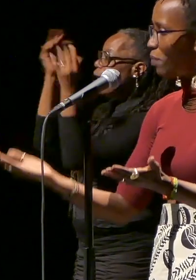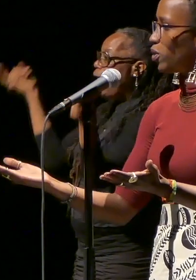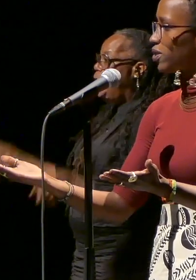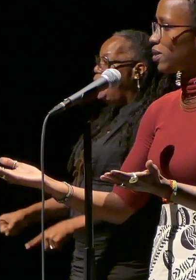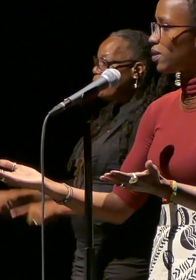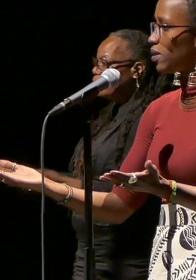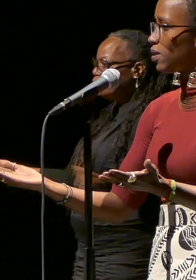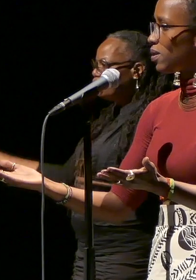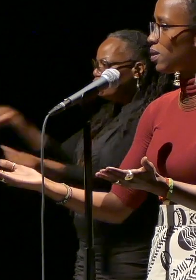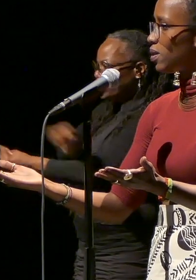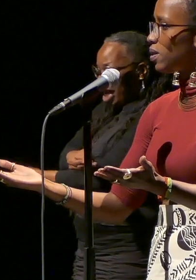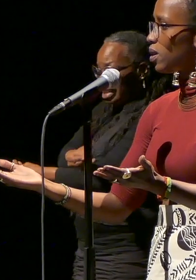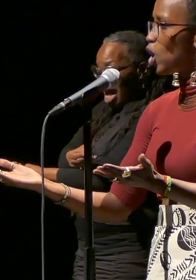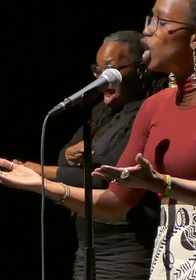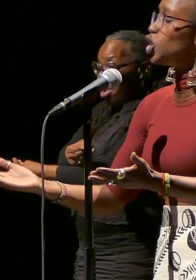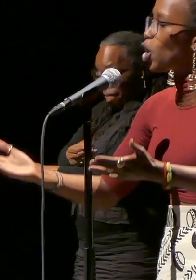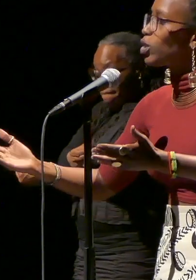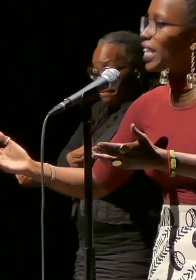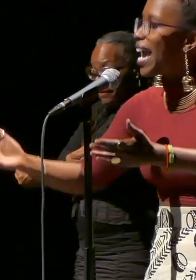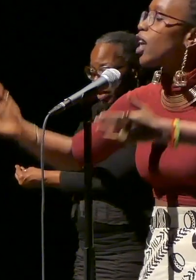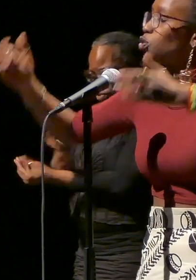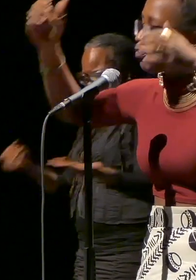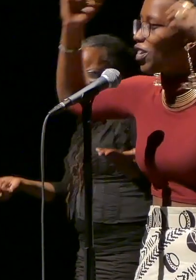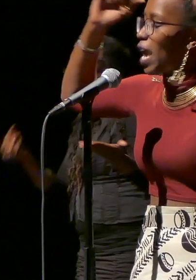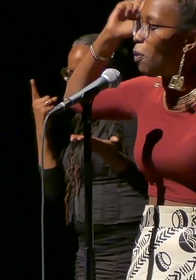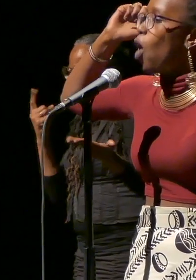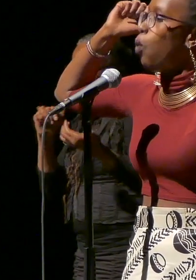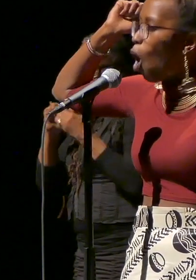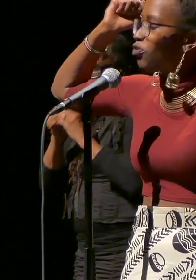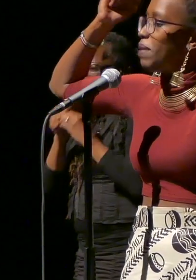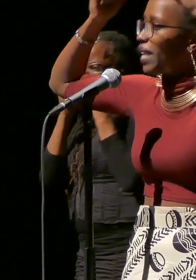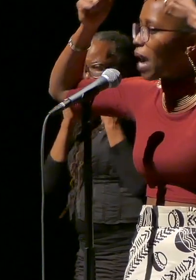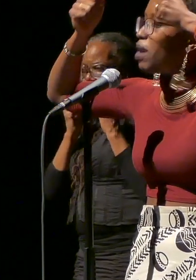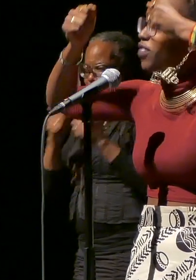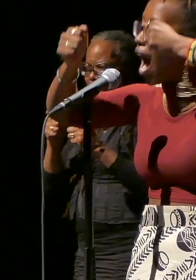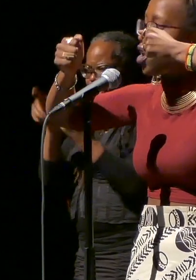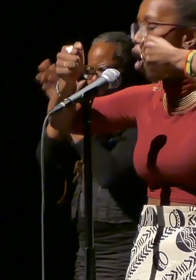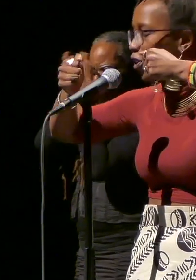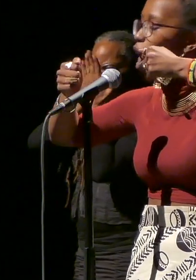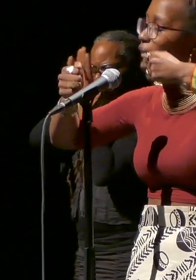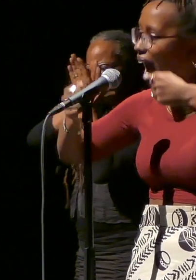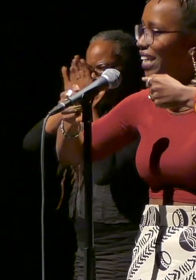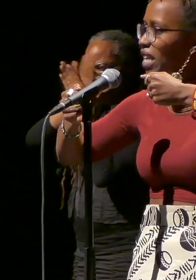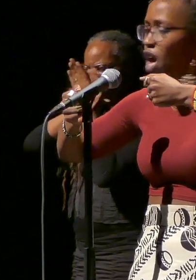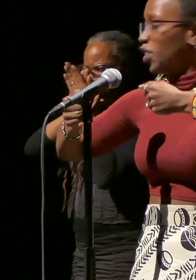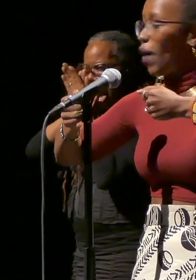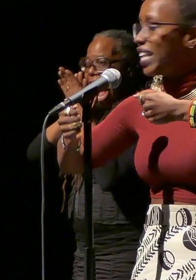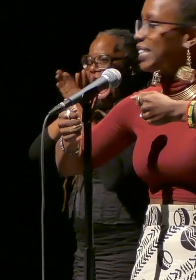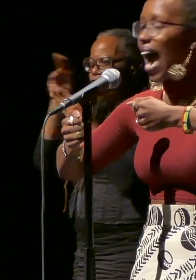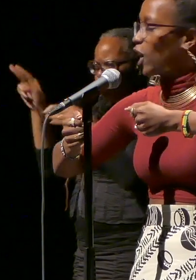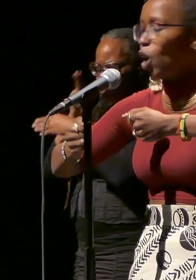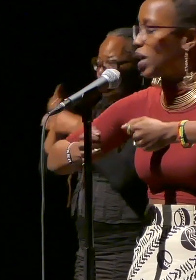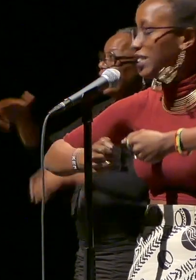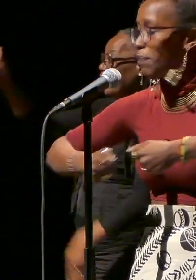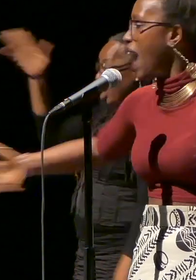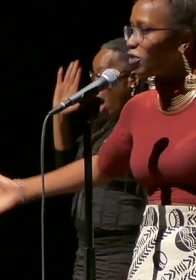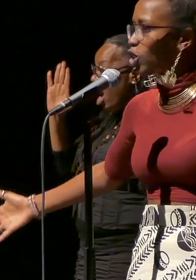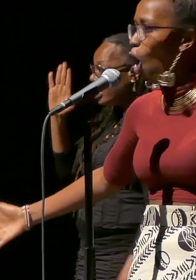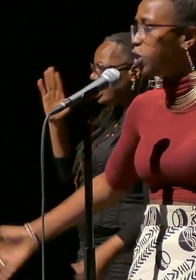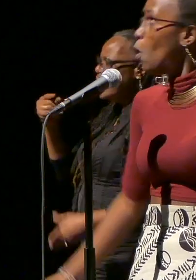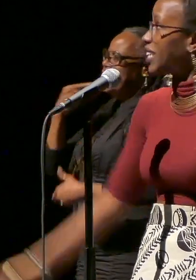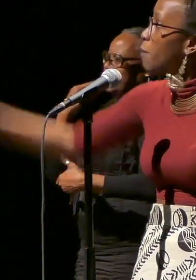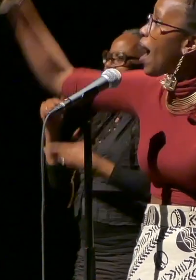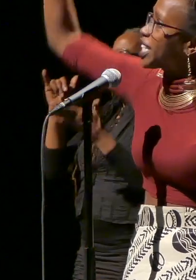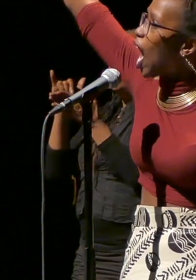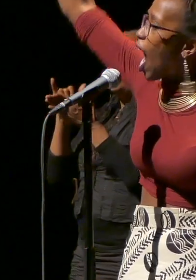had the Bibles. Do you see how swiftly they pull wool from the Lamb of God over our eyes? The greatest lie colonialism